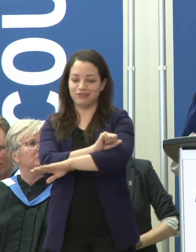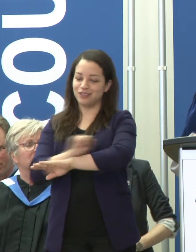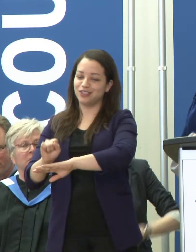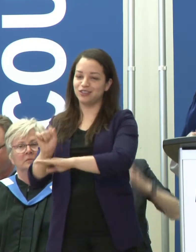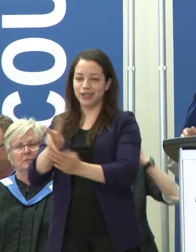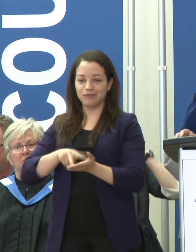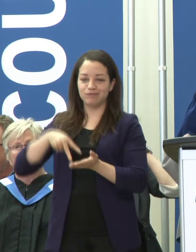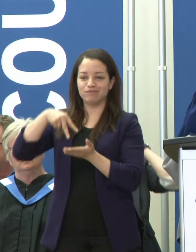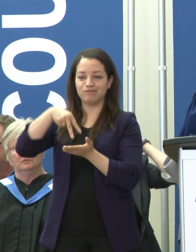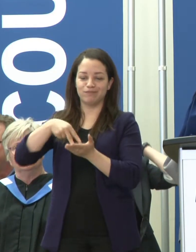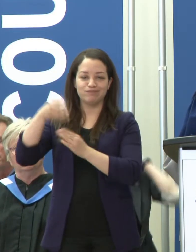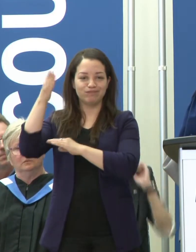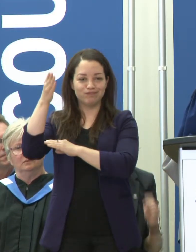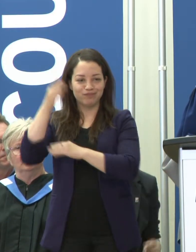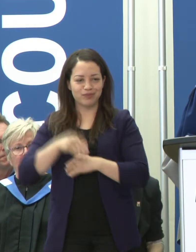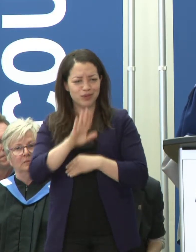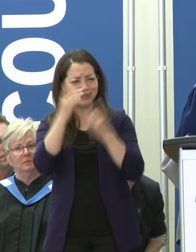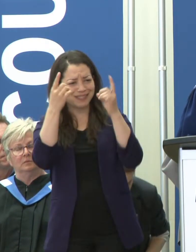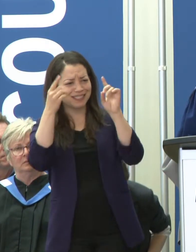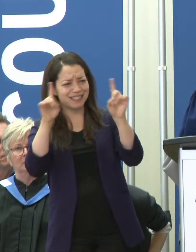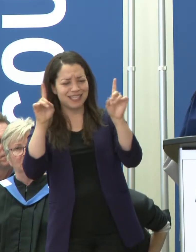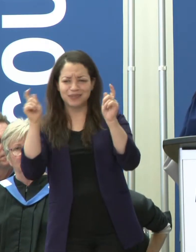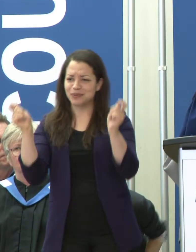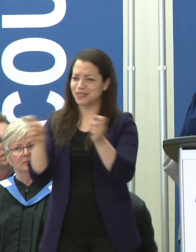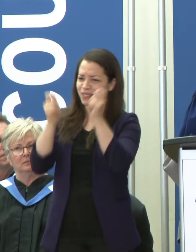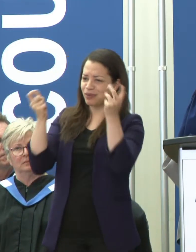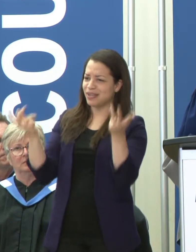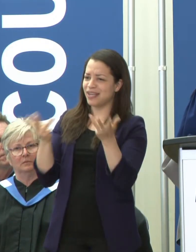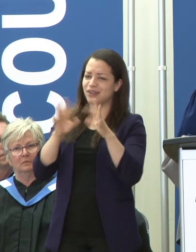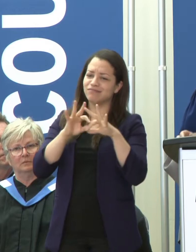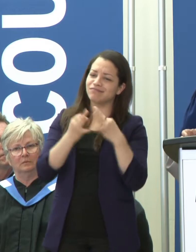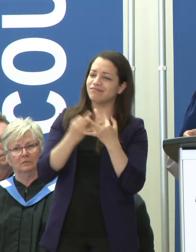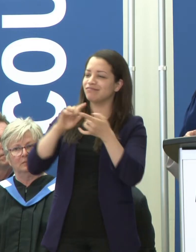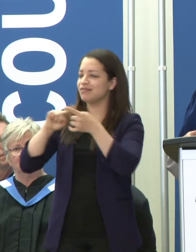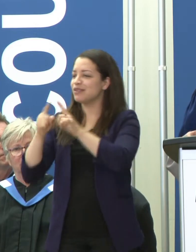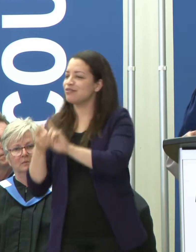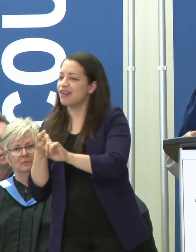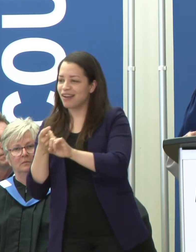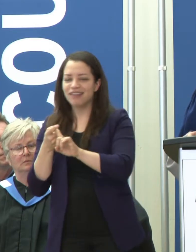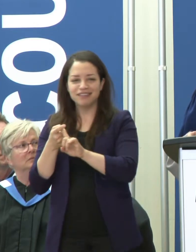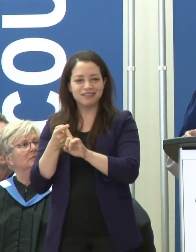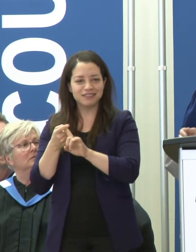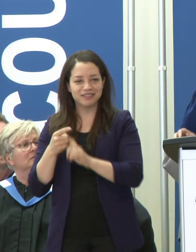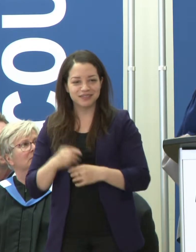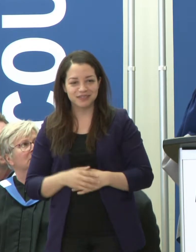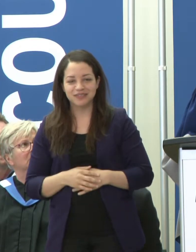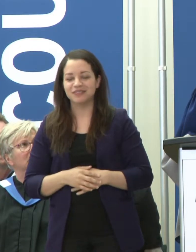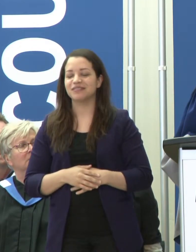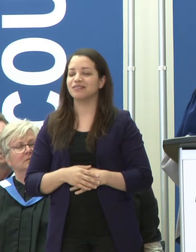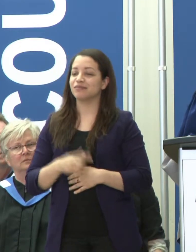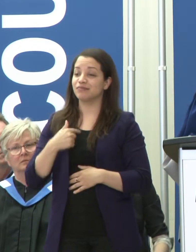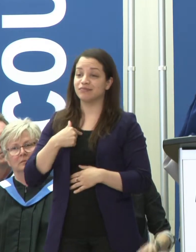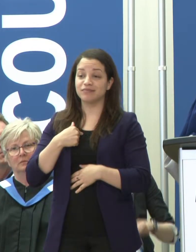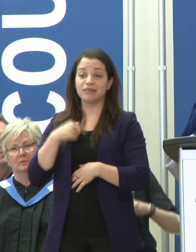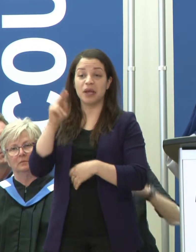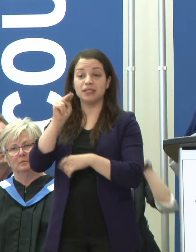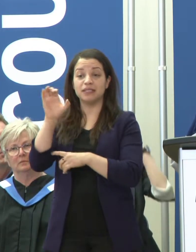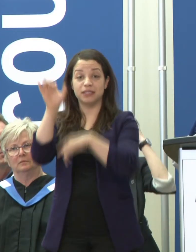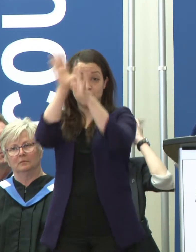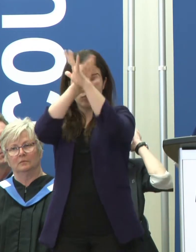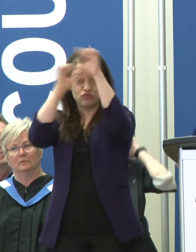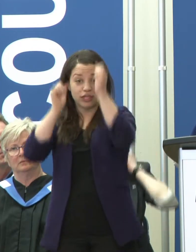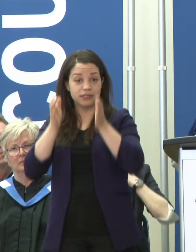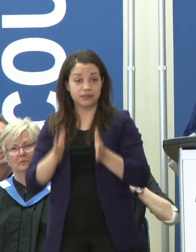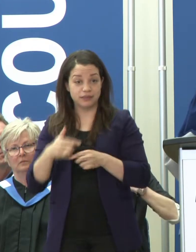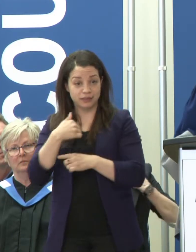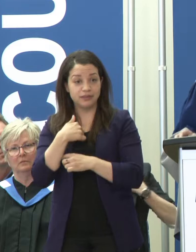afternoon, celebrating your success with family and friends and loved ones. In fact, as president of NSCC,